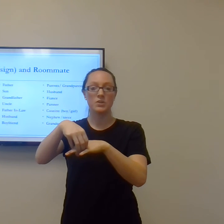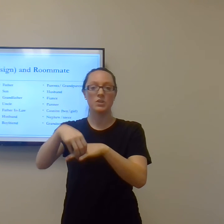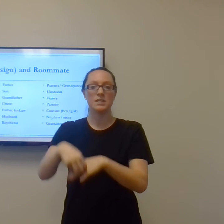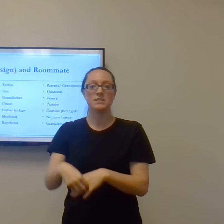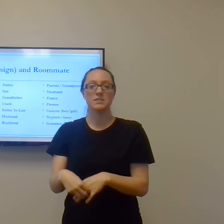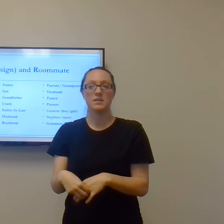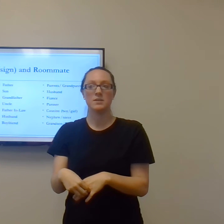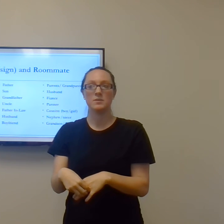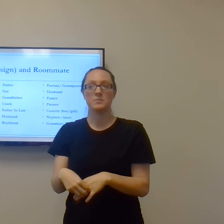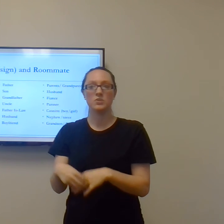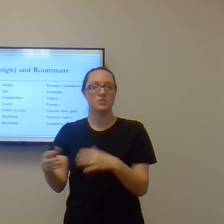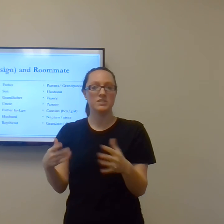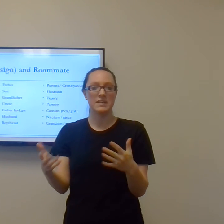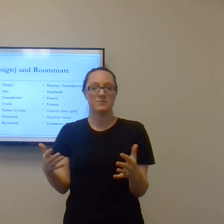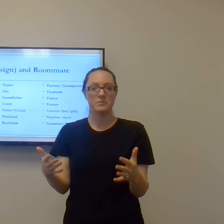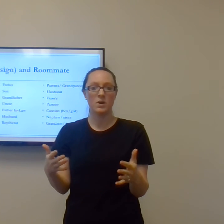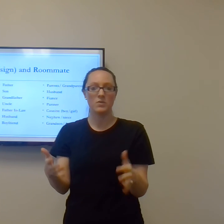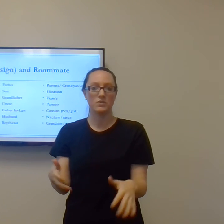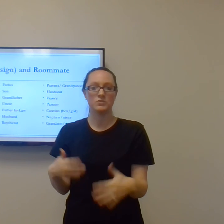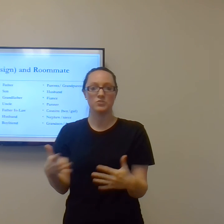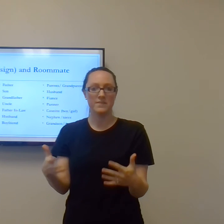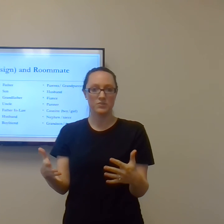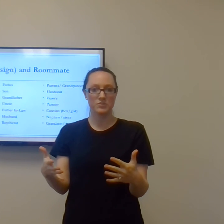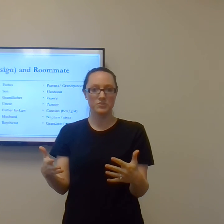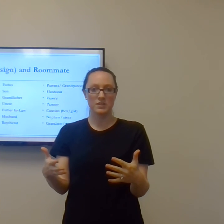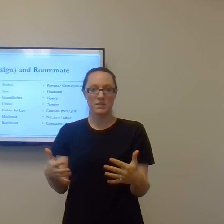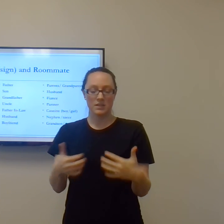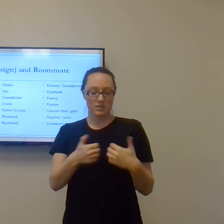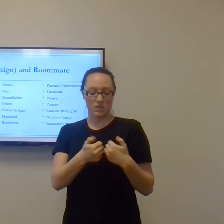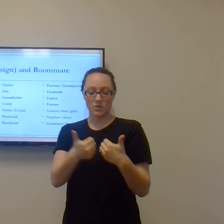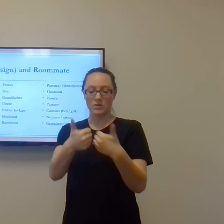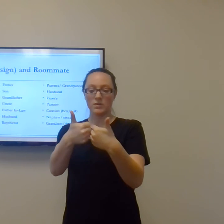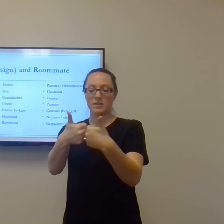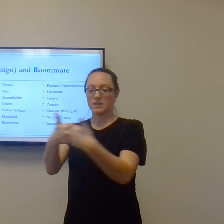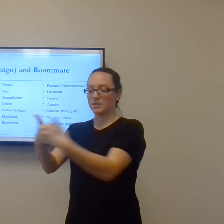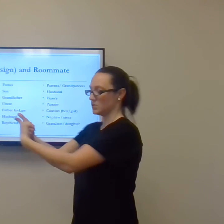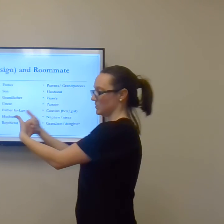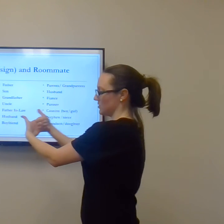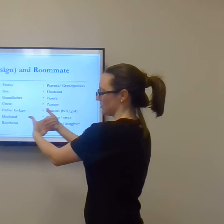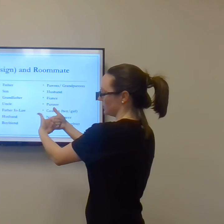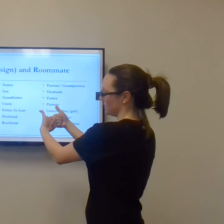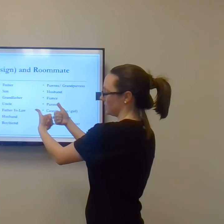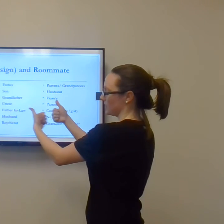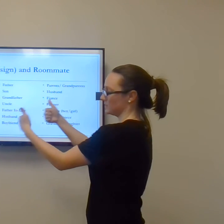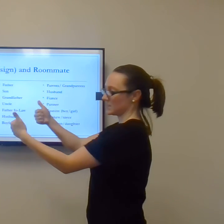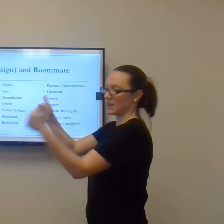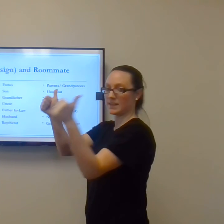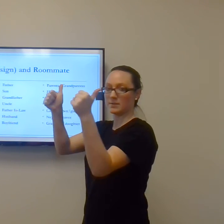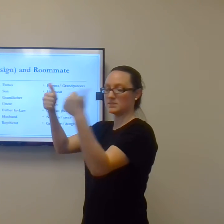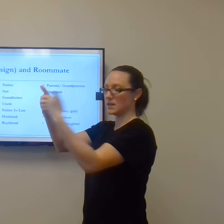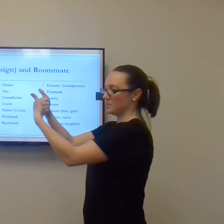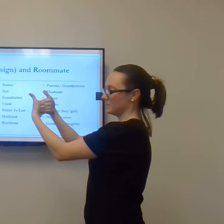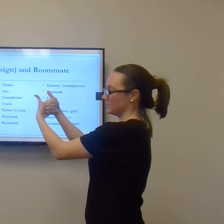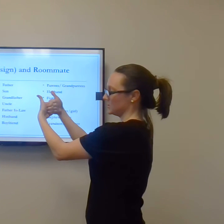Partner is, you can do the sign for partners or lovers. So it's with your thumbs, kind of like thumbs up. Put